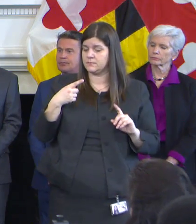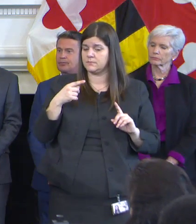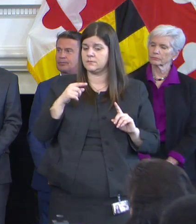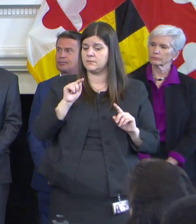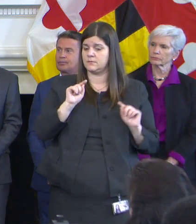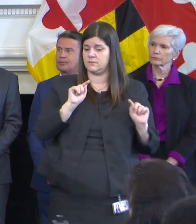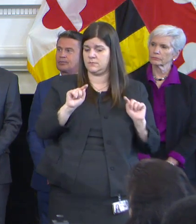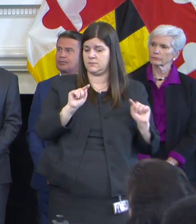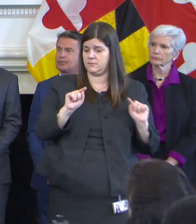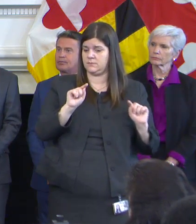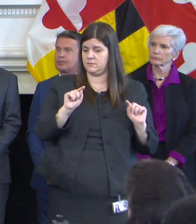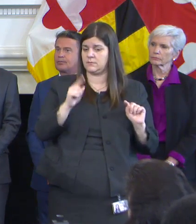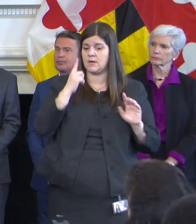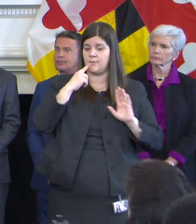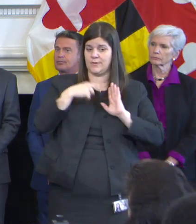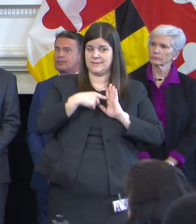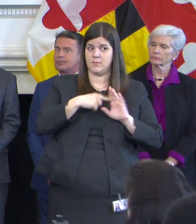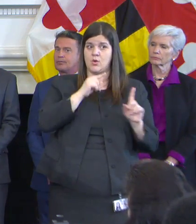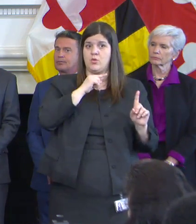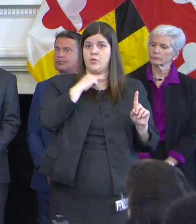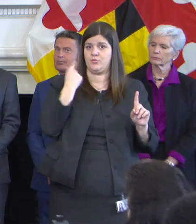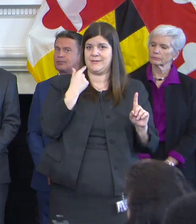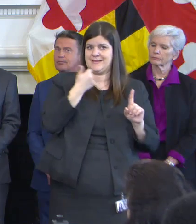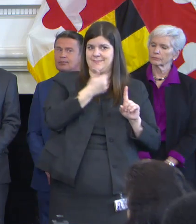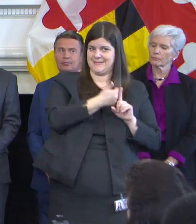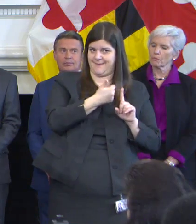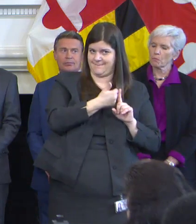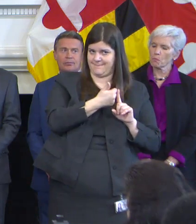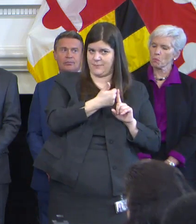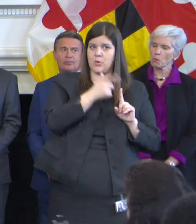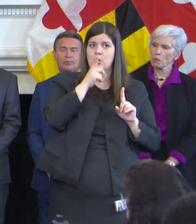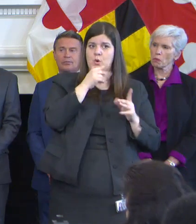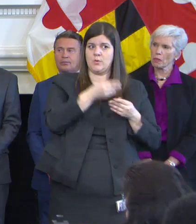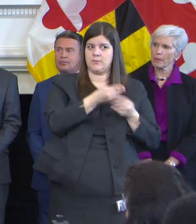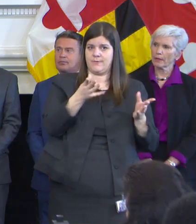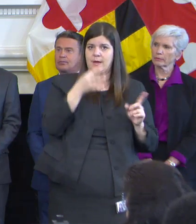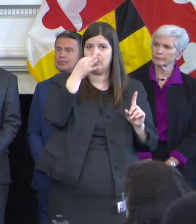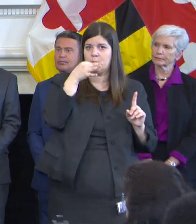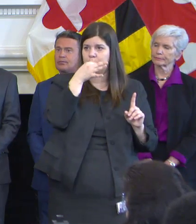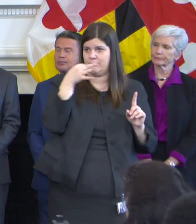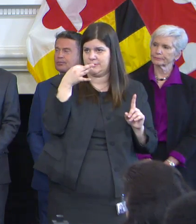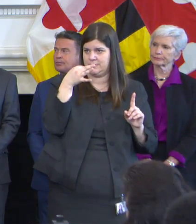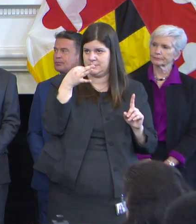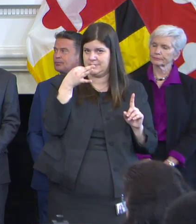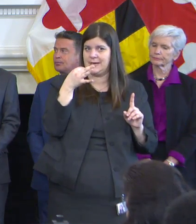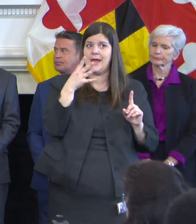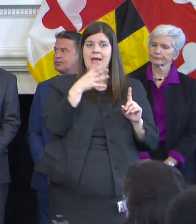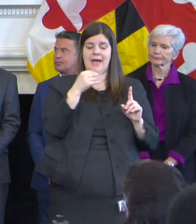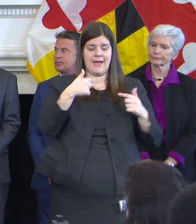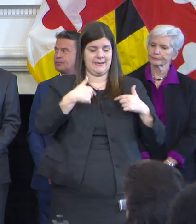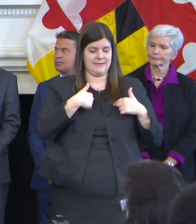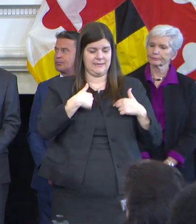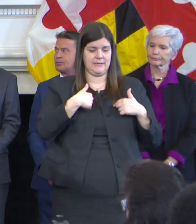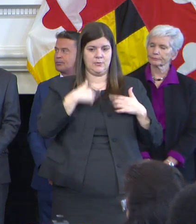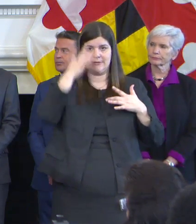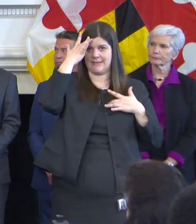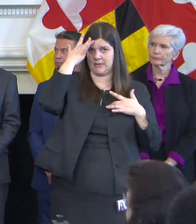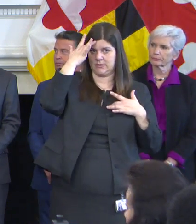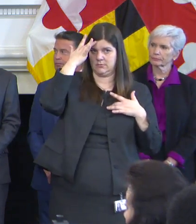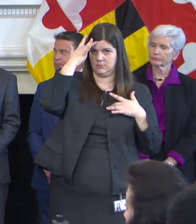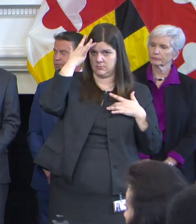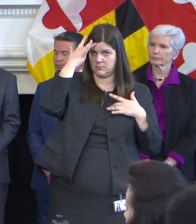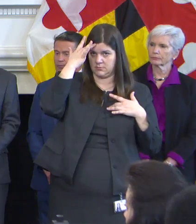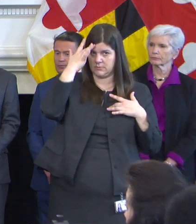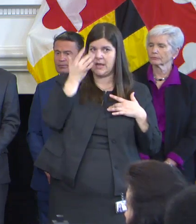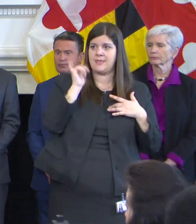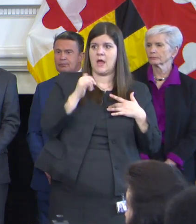priest himself who was serving communion to all the parishioners while he was actively sick. So there was more of a concern